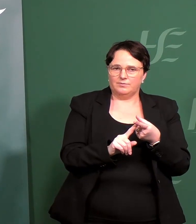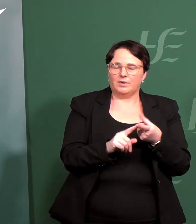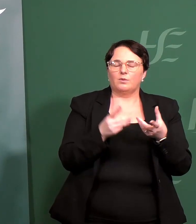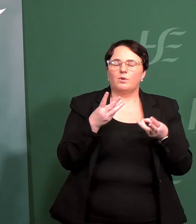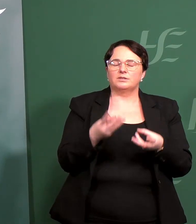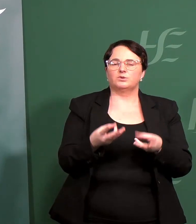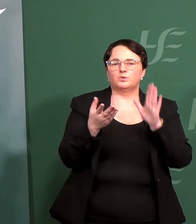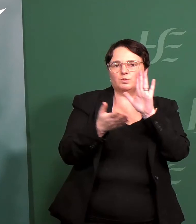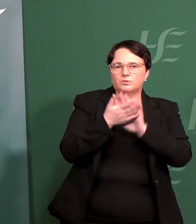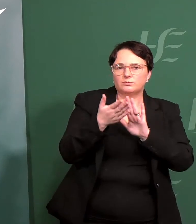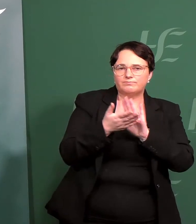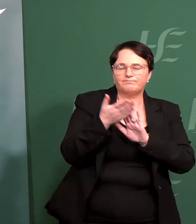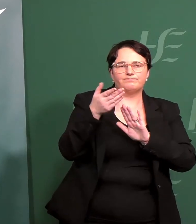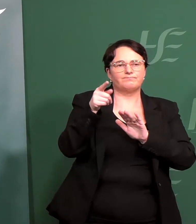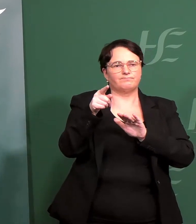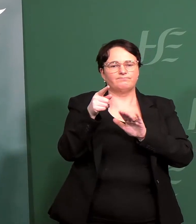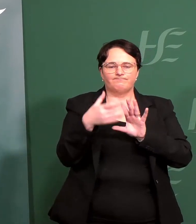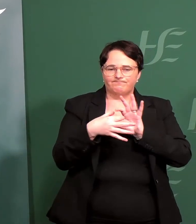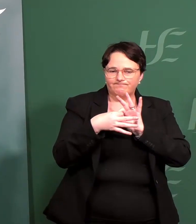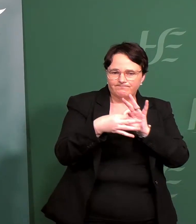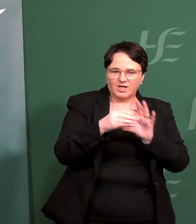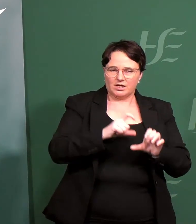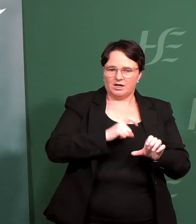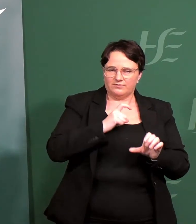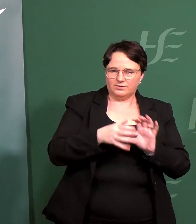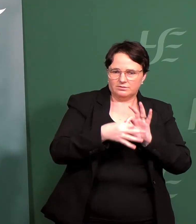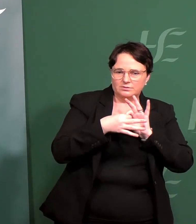build on trust and confidence with the public.